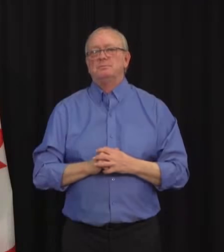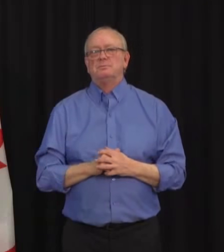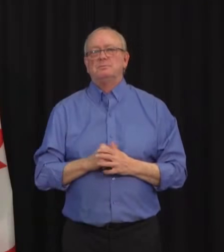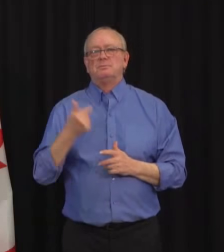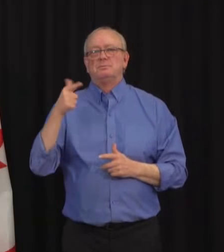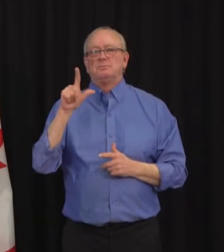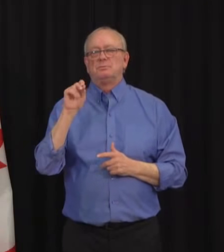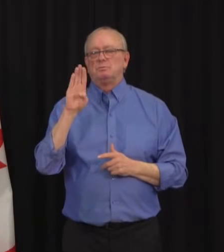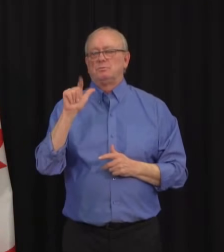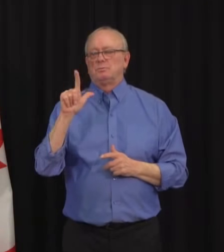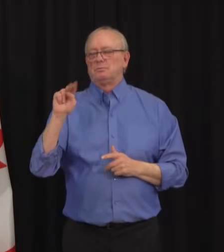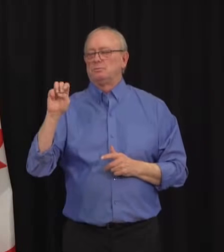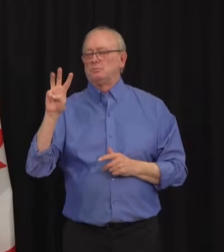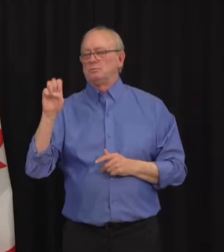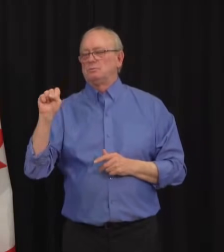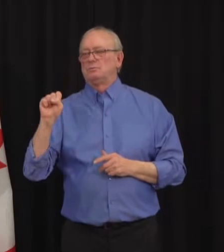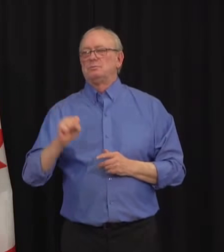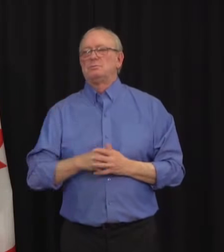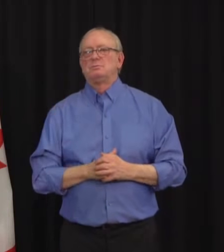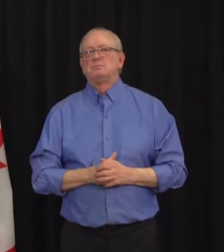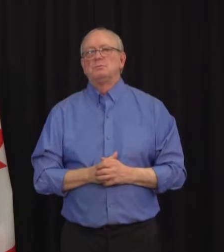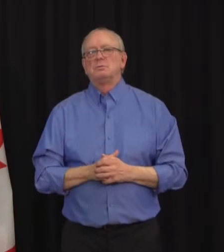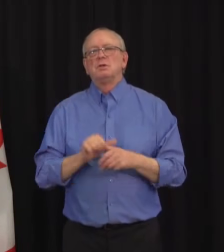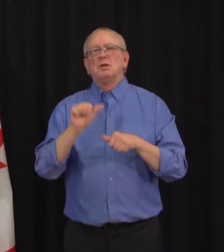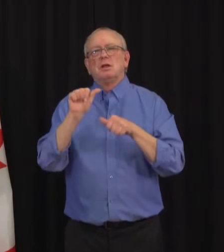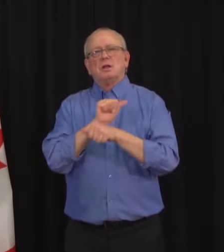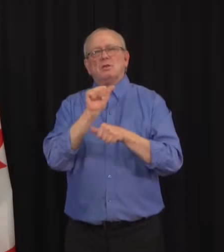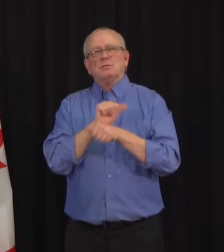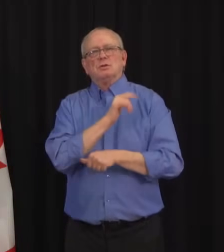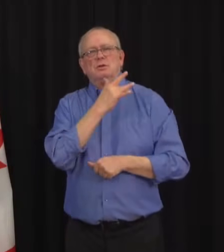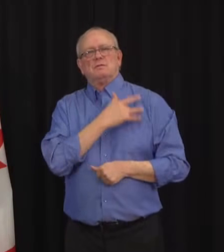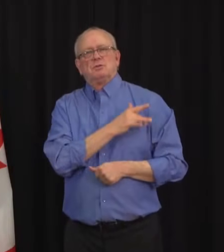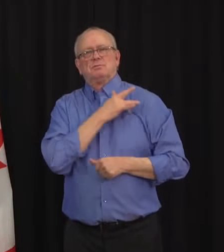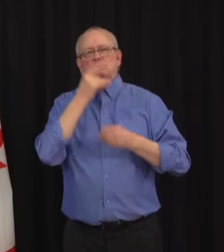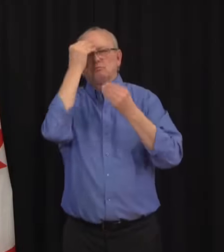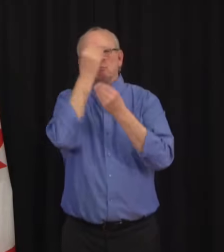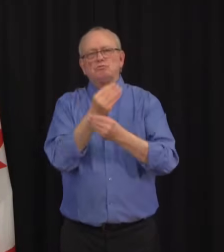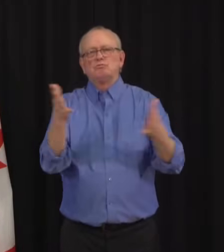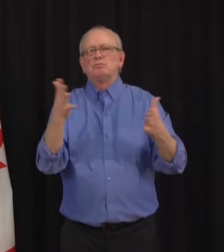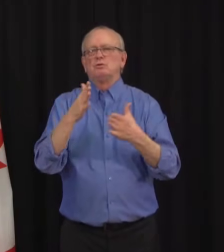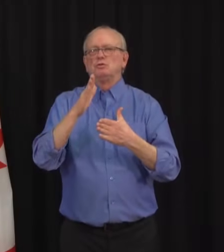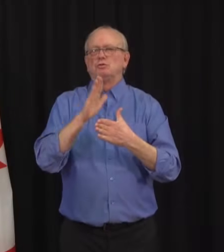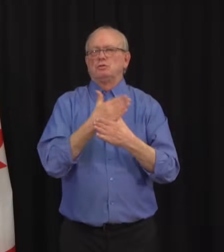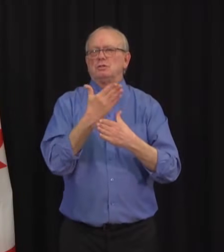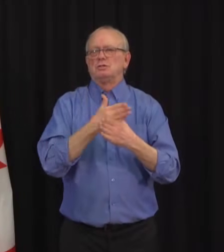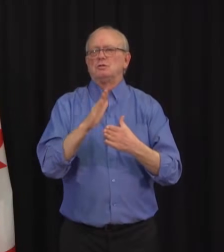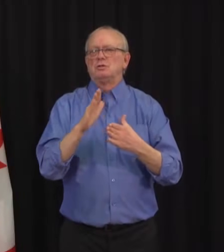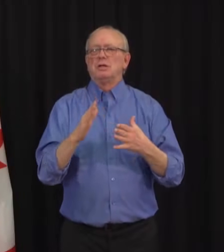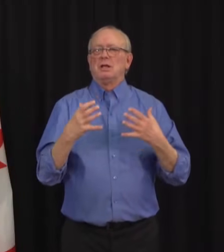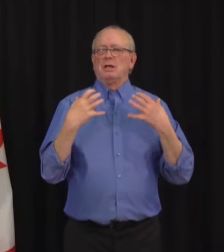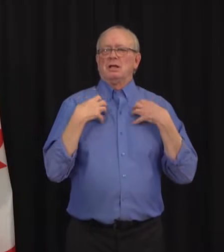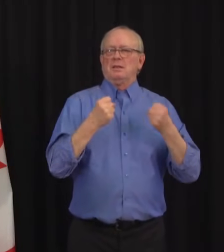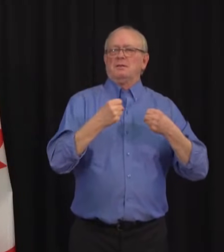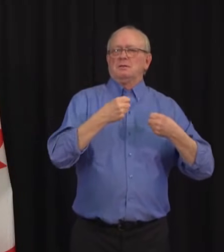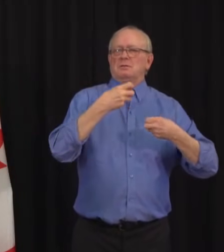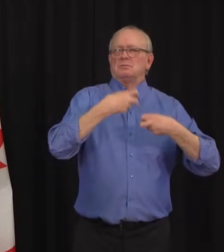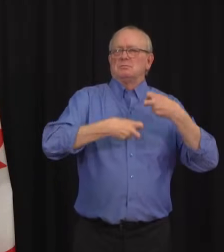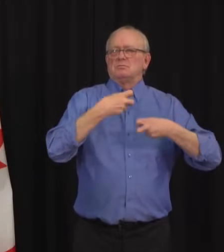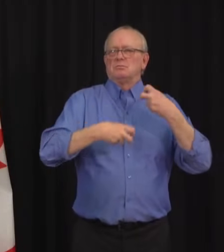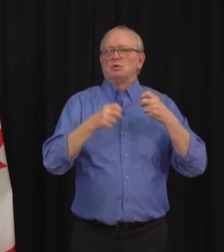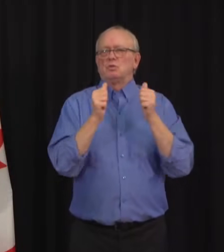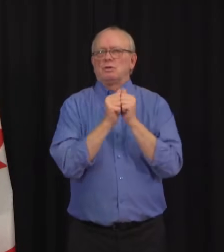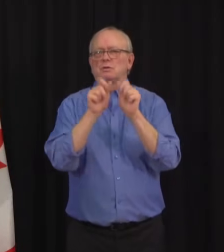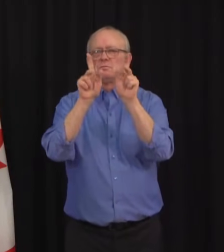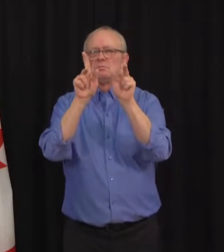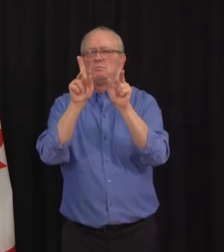release comorbidity information about COVID-19 patients? The release of this information seems to some doctors to shift the blame to the patients themselves and